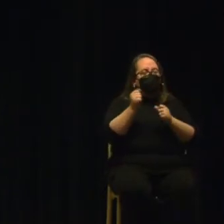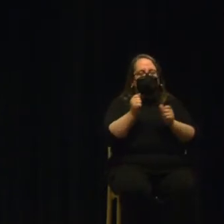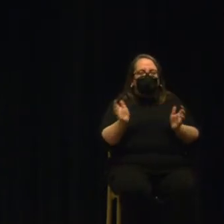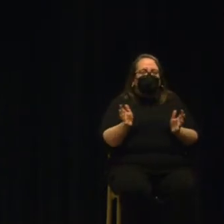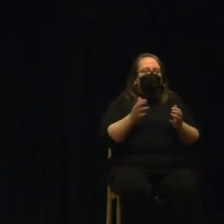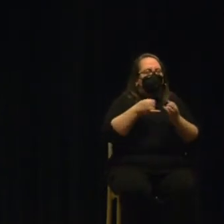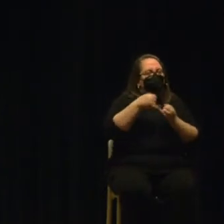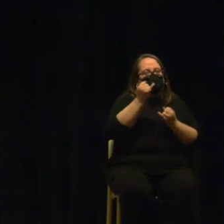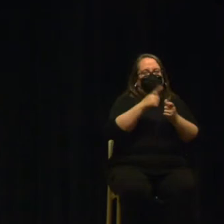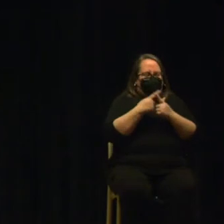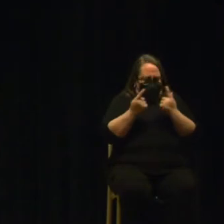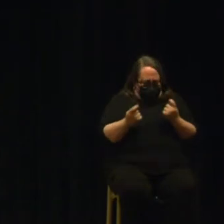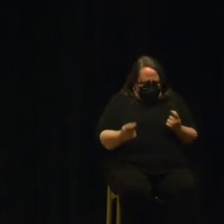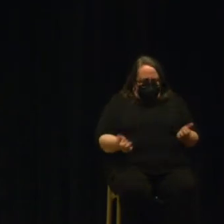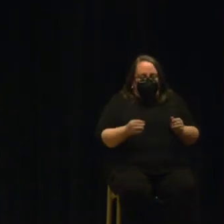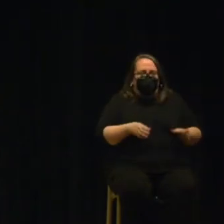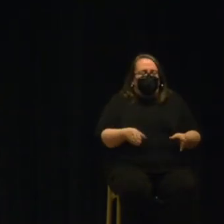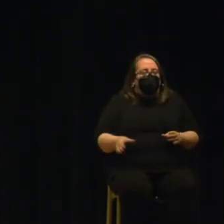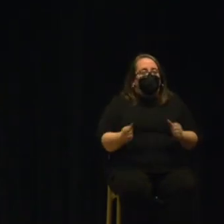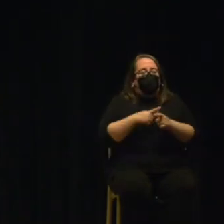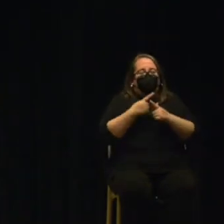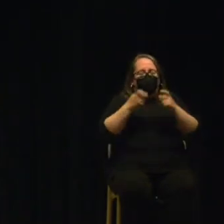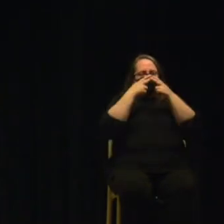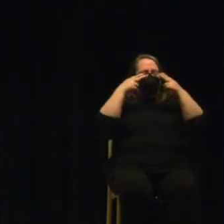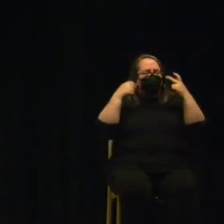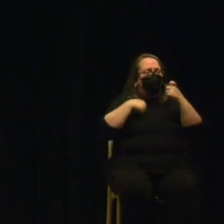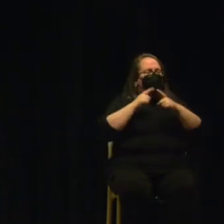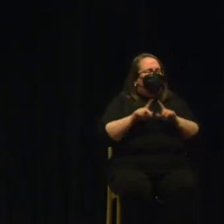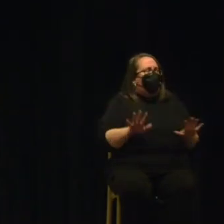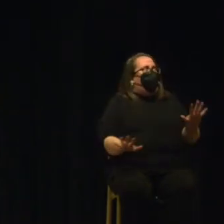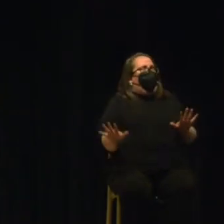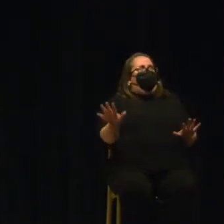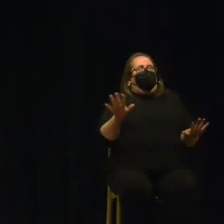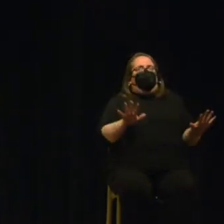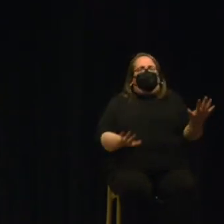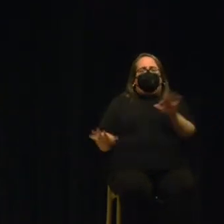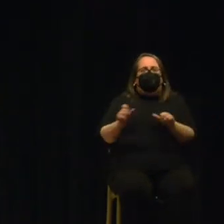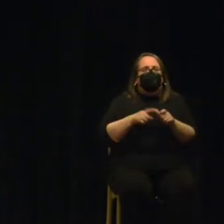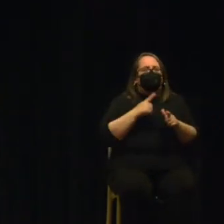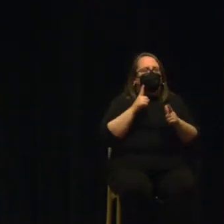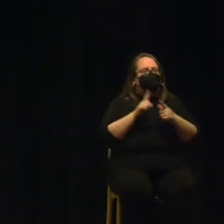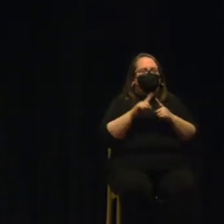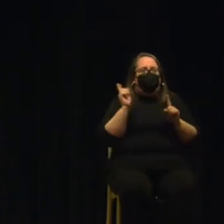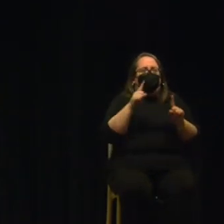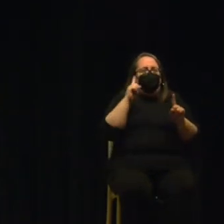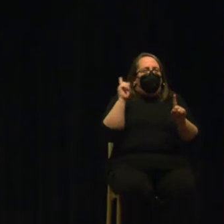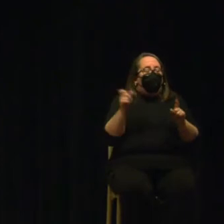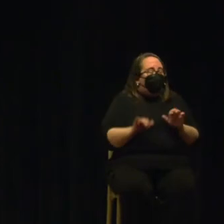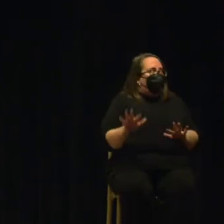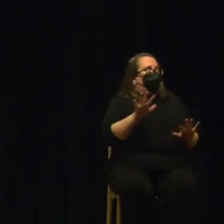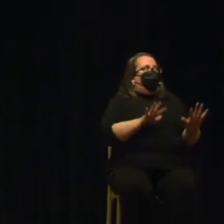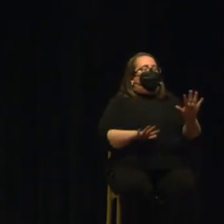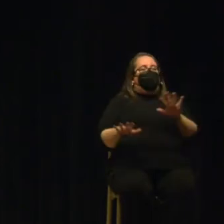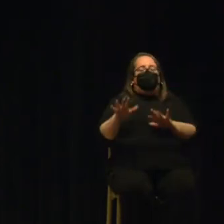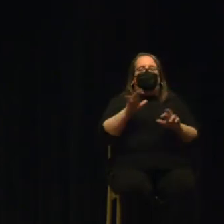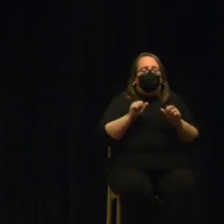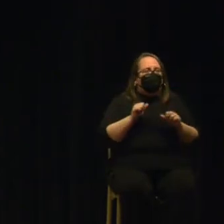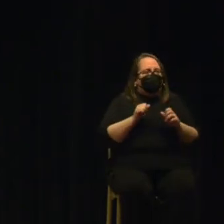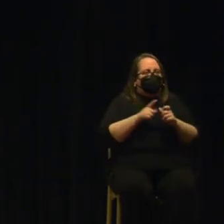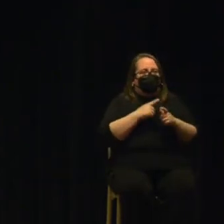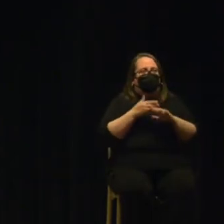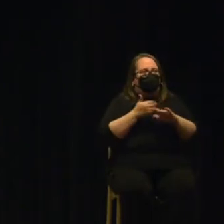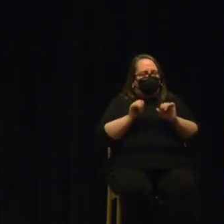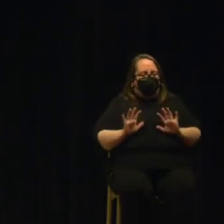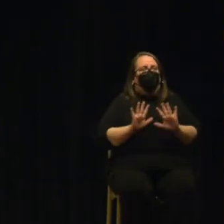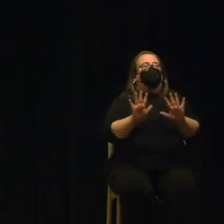us stripped to trousers, then blindfolded us before the fight. They turned us in hard circles a few times on the ring steps like a motor car engine before